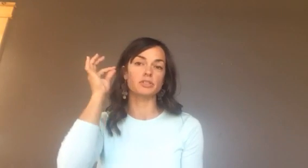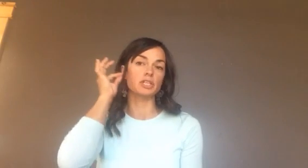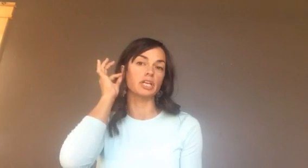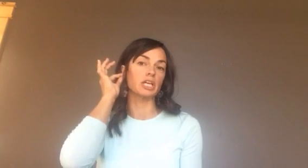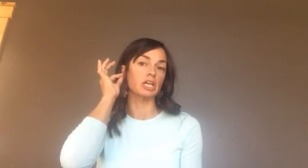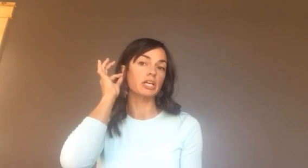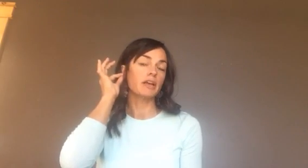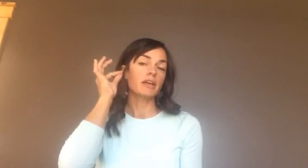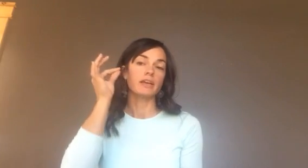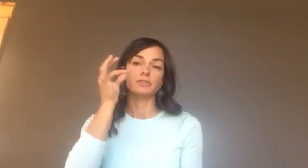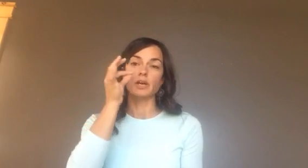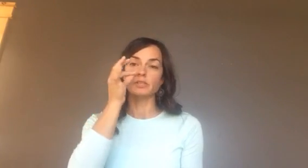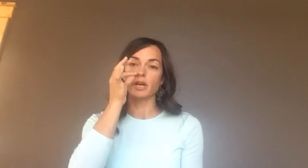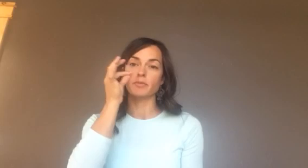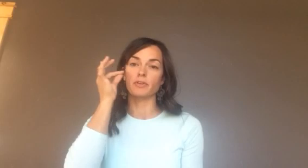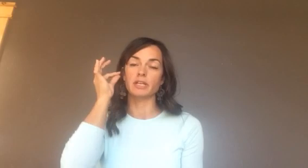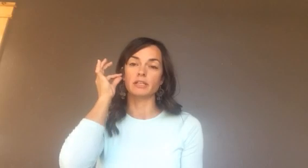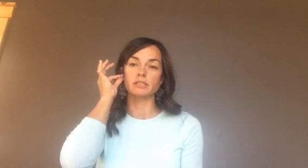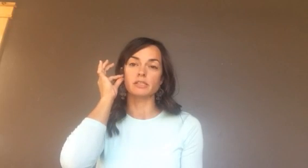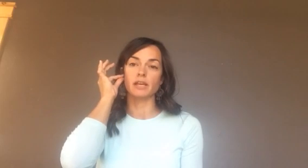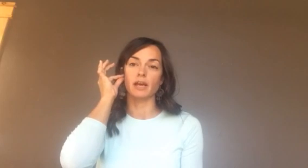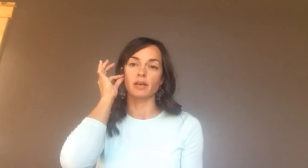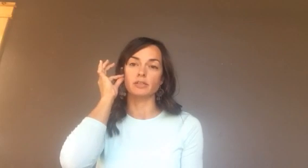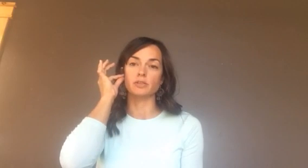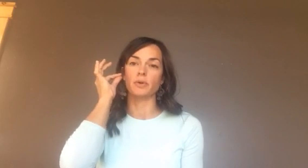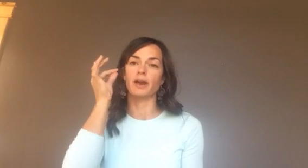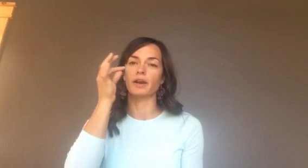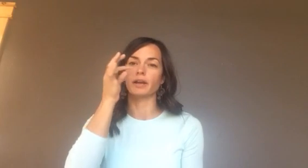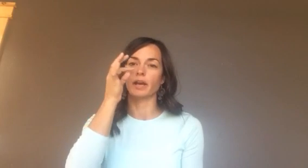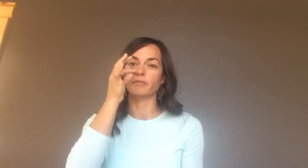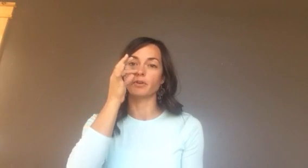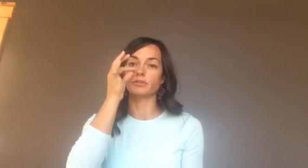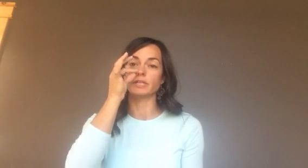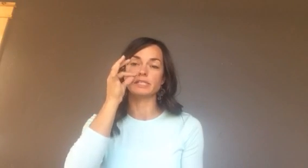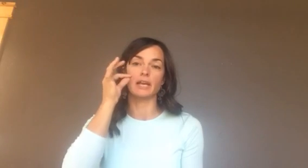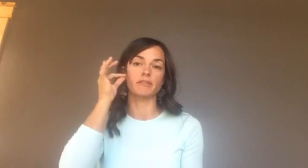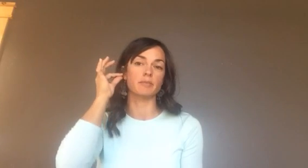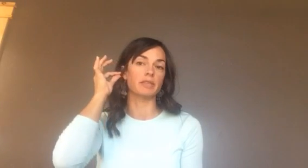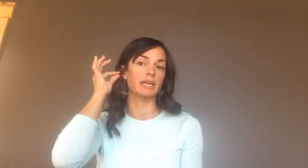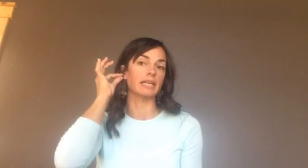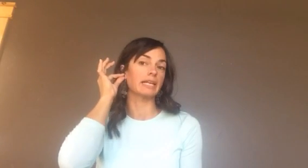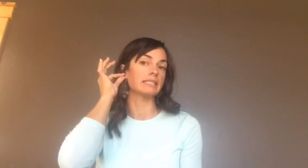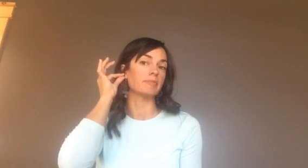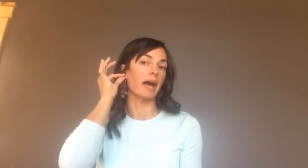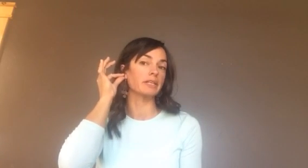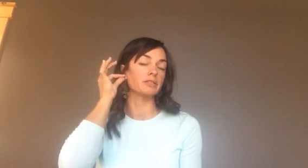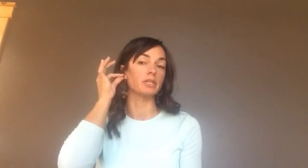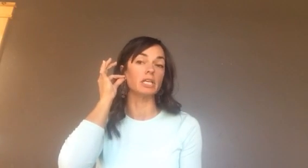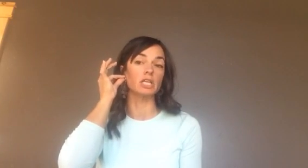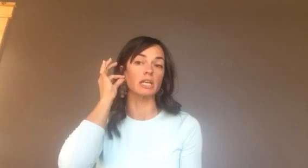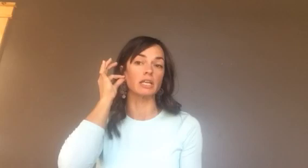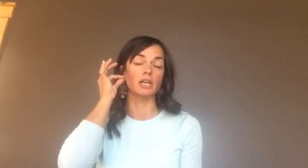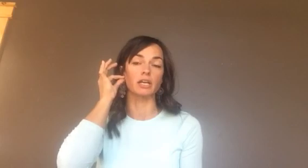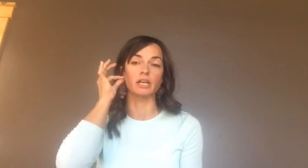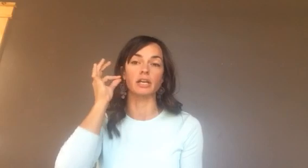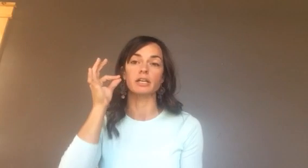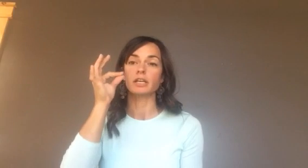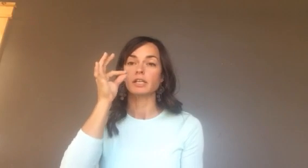to your ear. It was also common for Indians to wear kind of nose rings and have something that connected back to an earring in their ear.